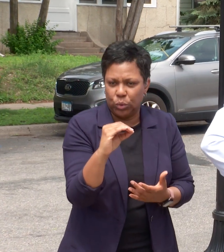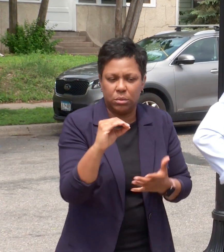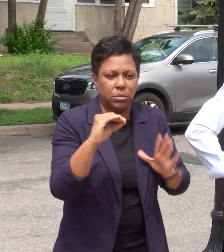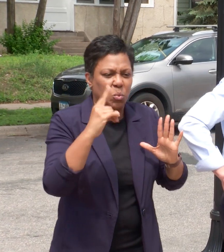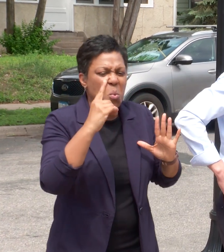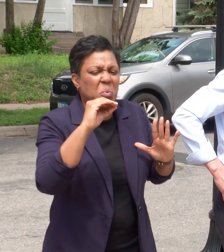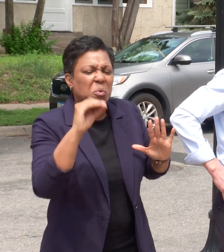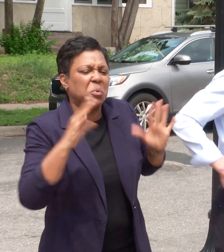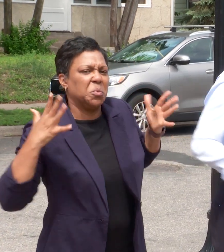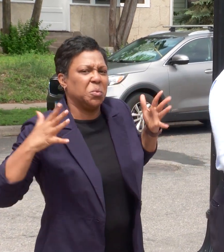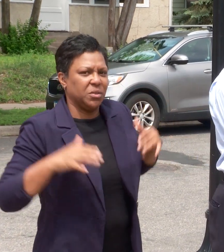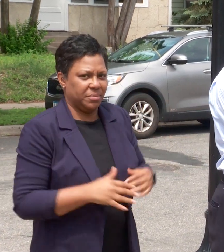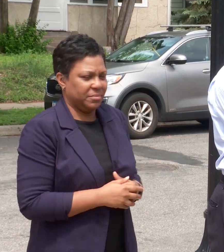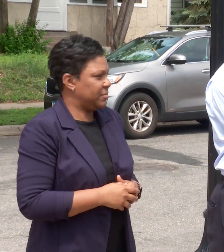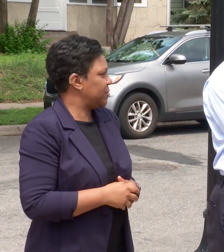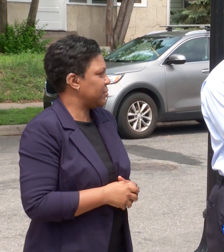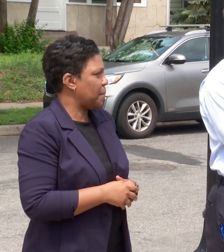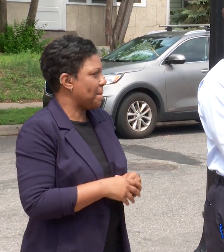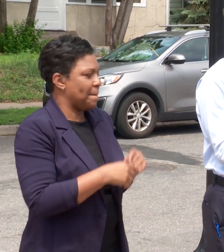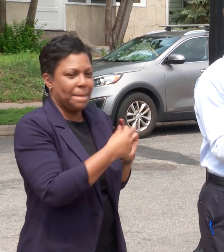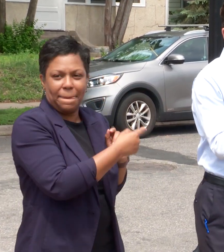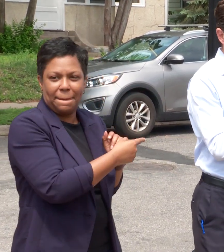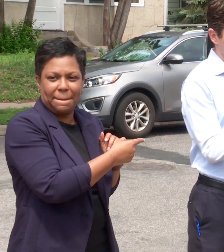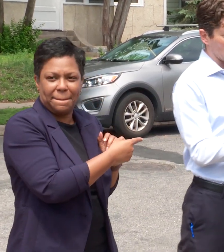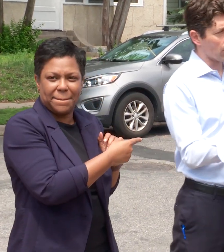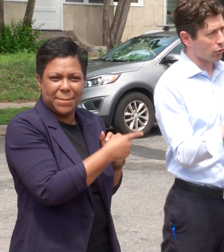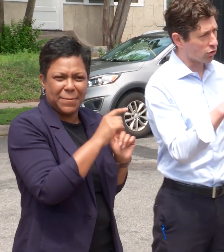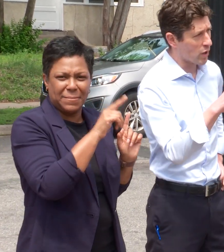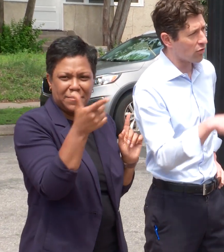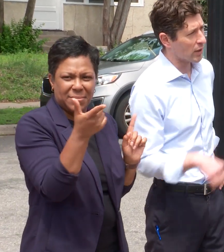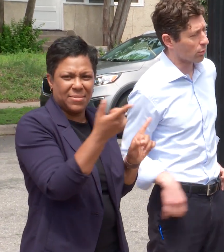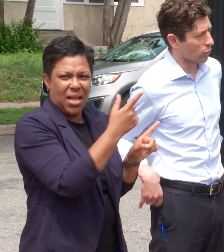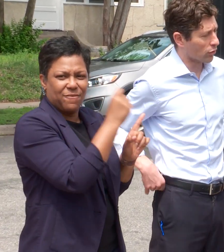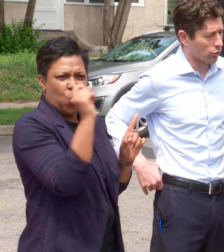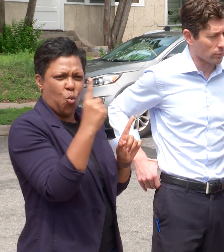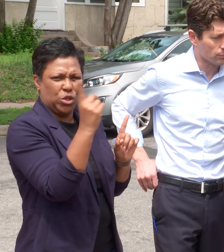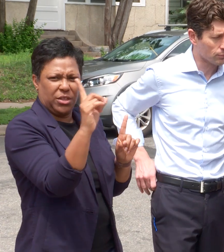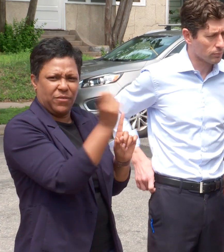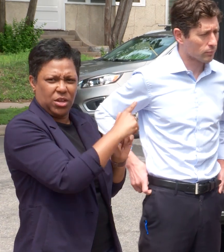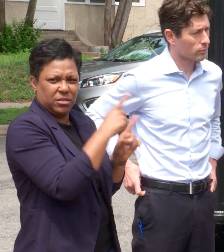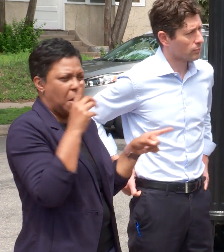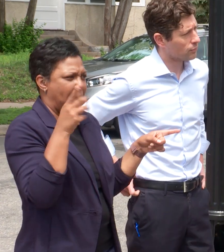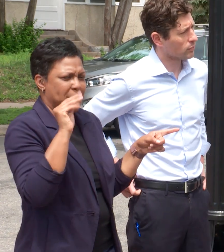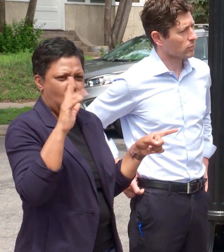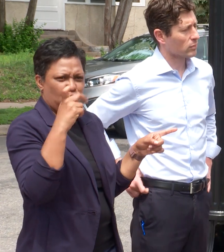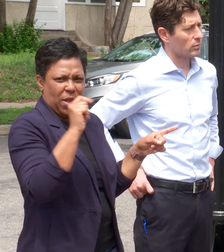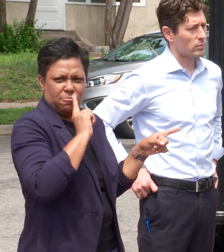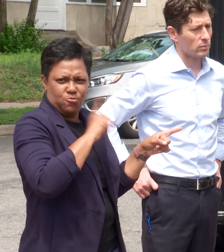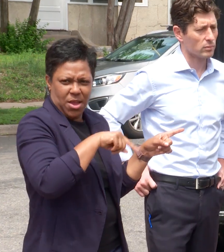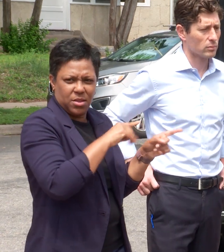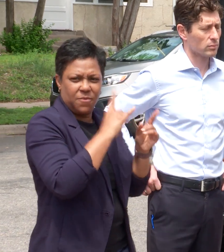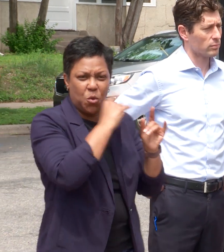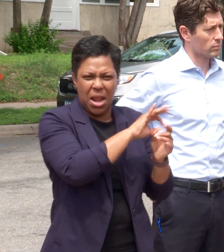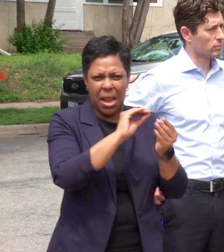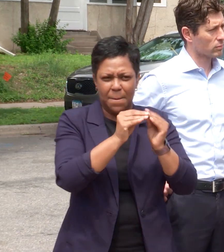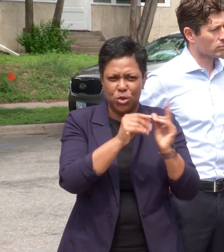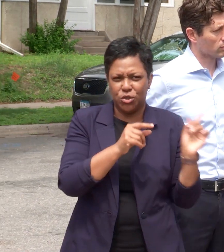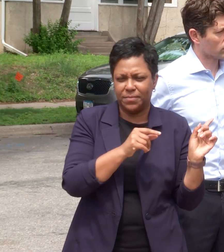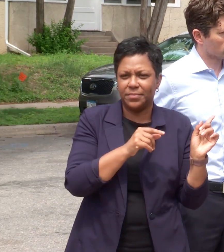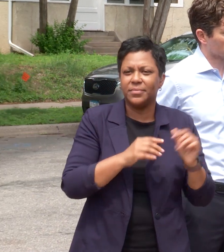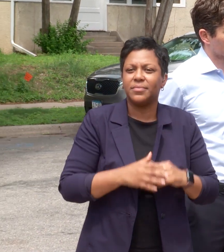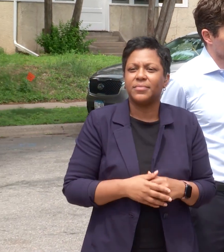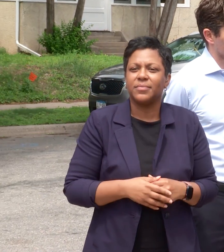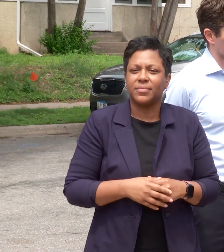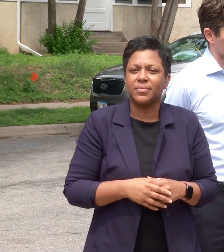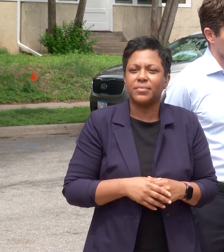here, I'm so sorry. I want Margaret to just give so- the exact numbers because we have been able to reduce it. So when I came in as Public Works Director